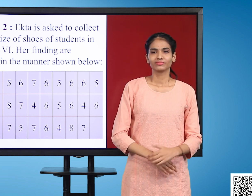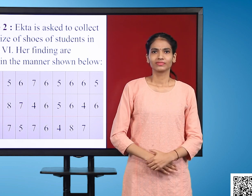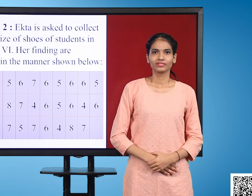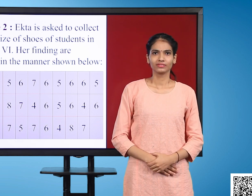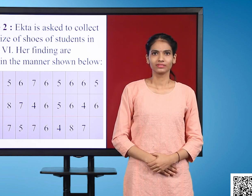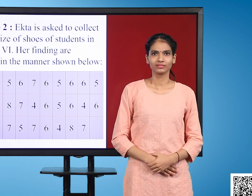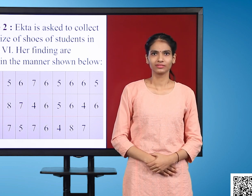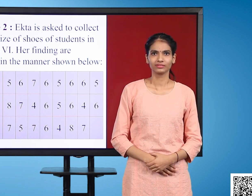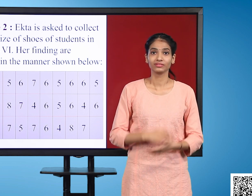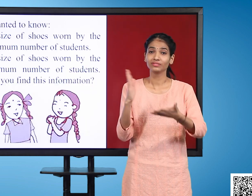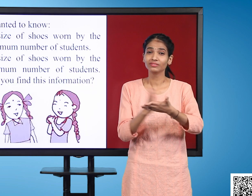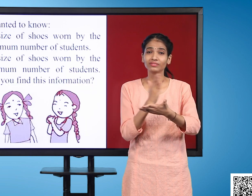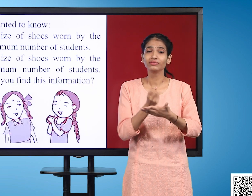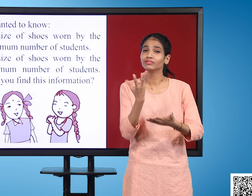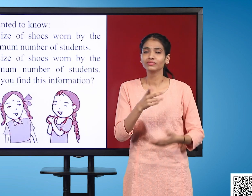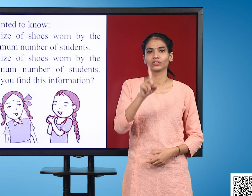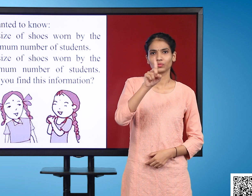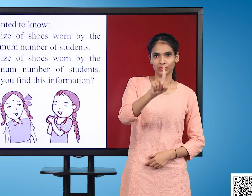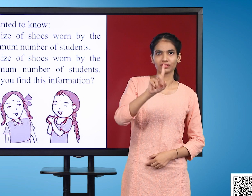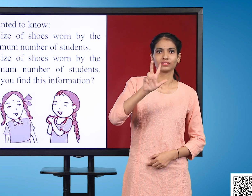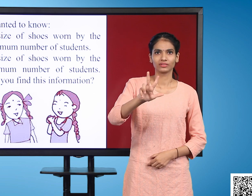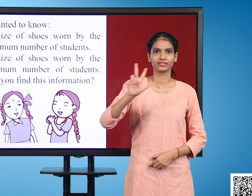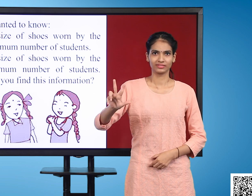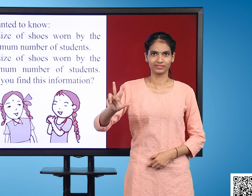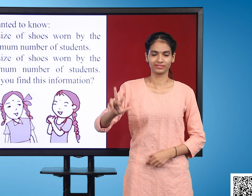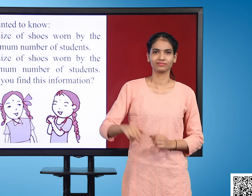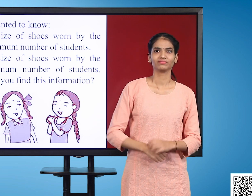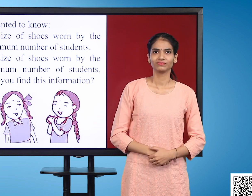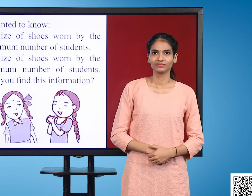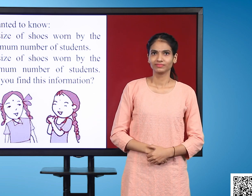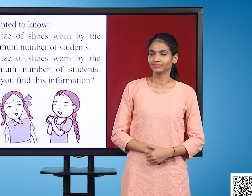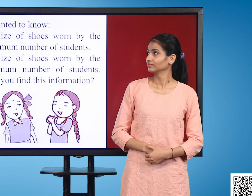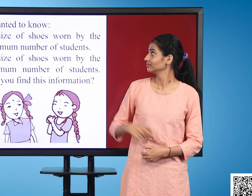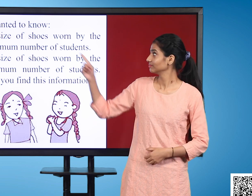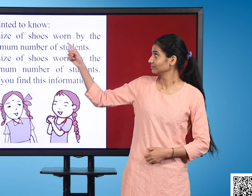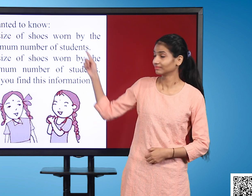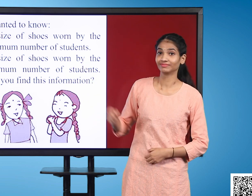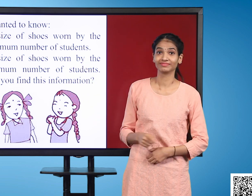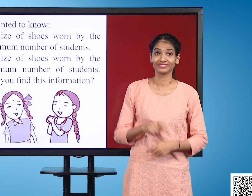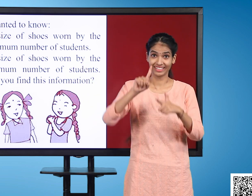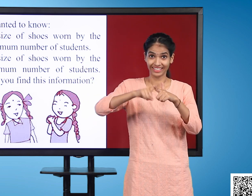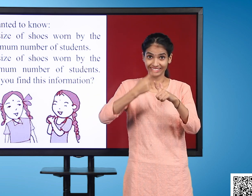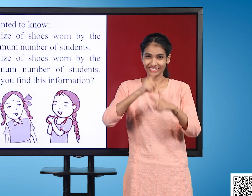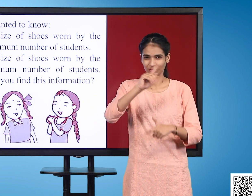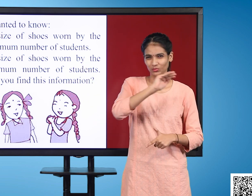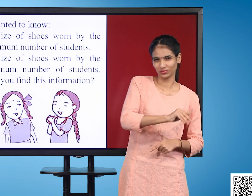Page 188. Javed wanted to